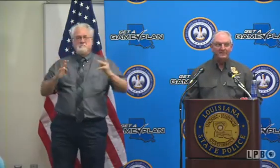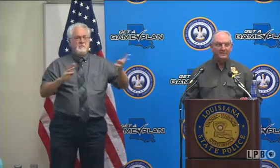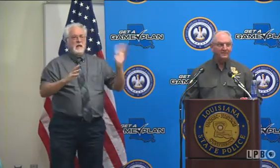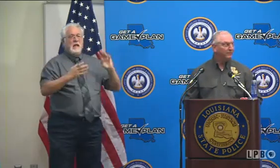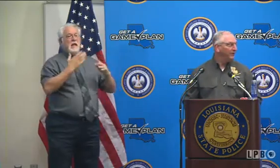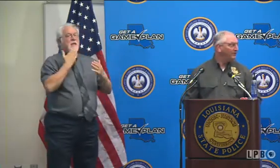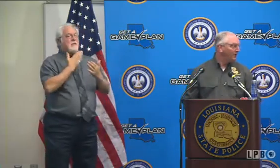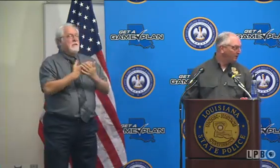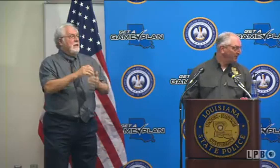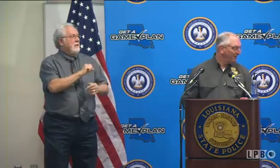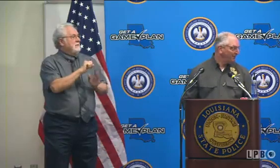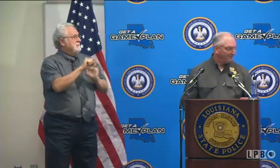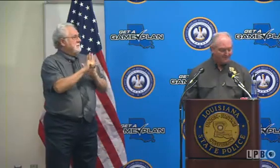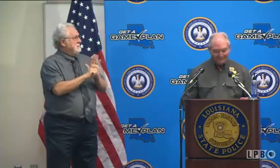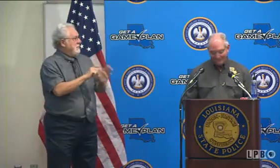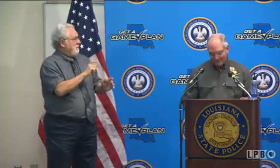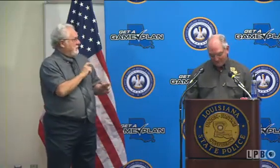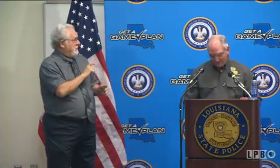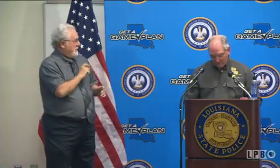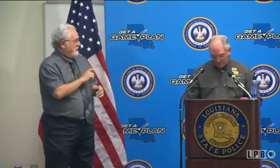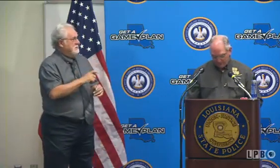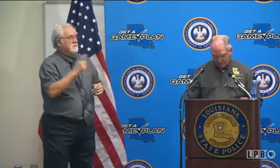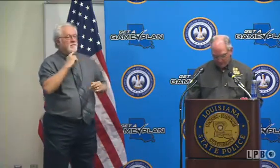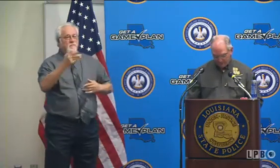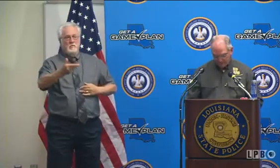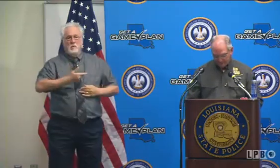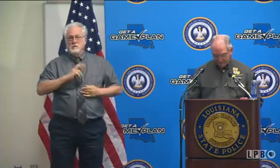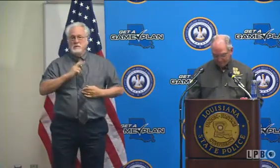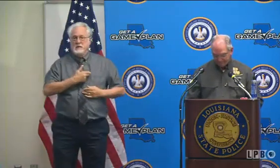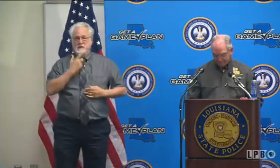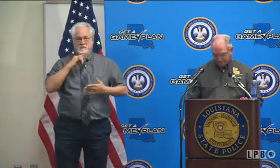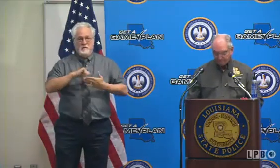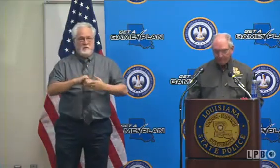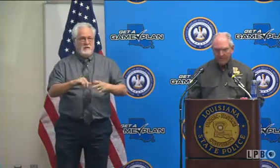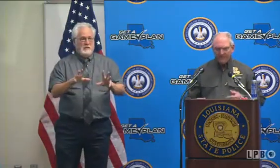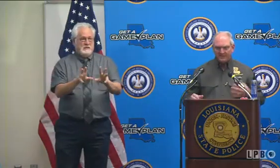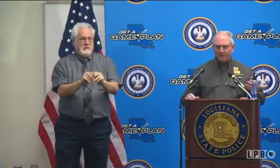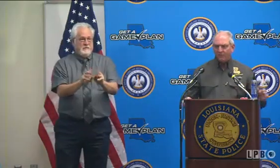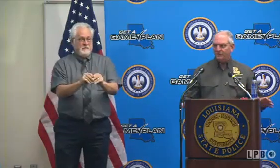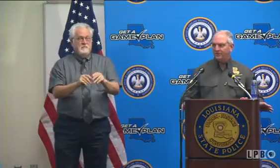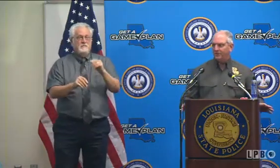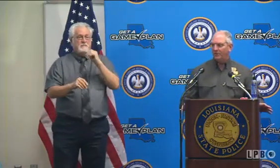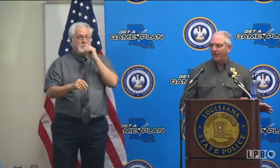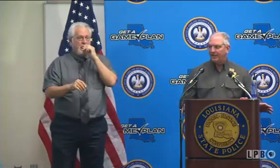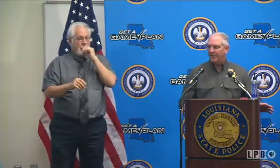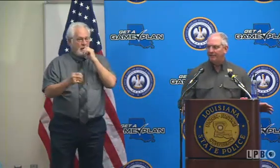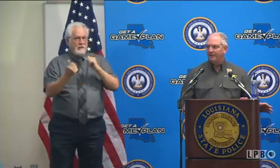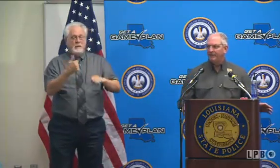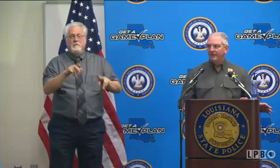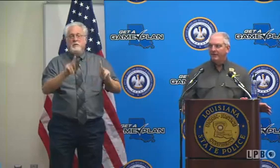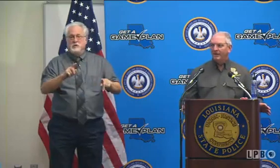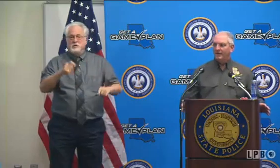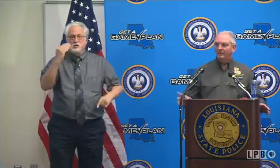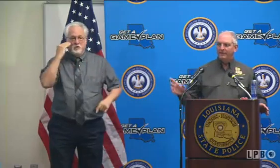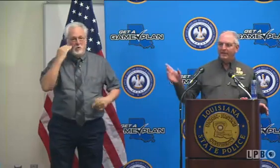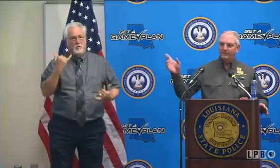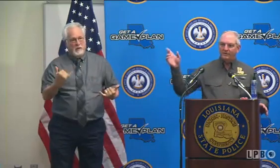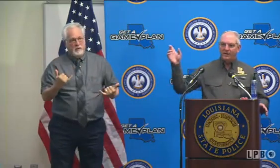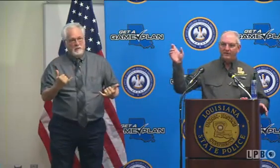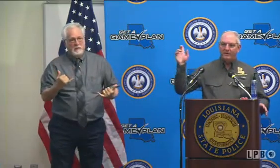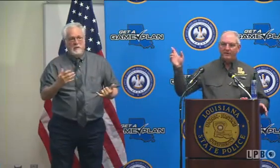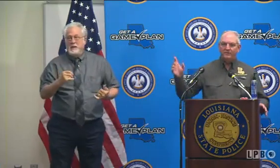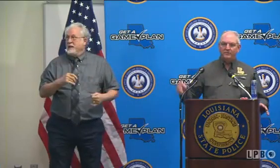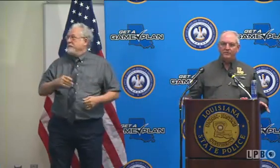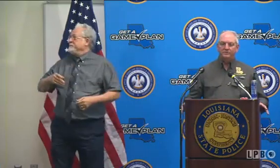State Police and Colonel Reeves for hosting us for these press conferences. As everyone should know right now, and